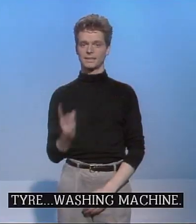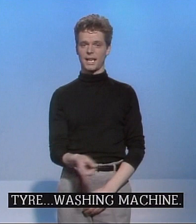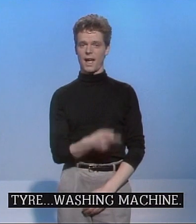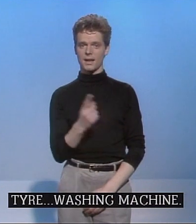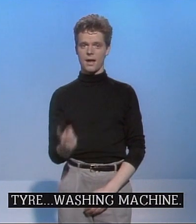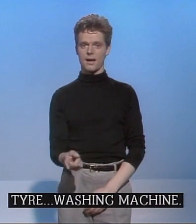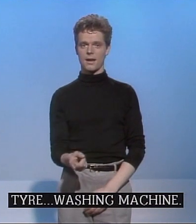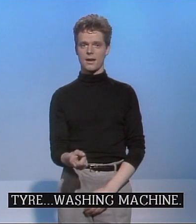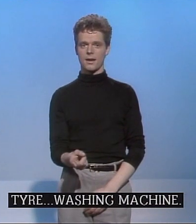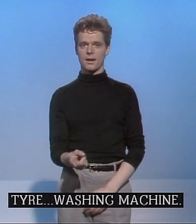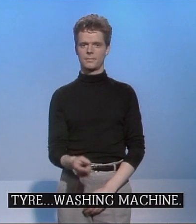Tire.